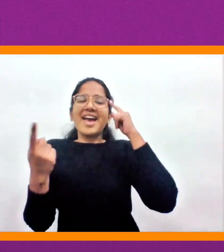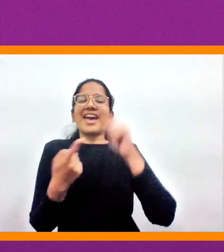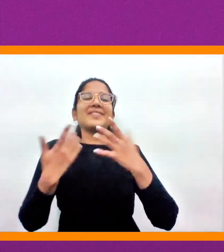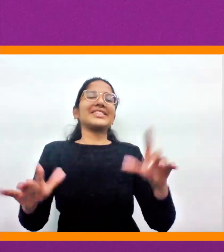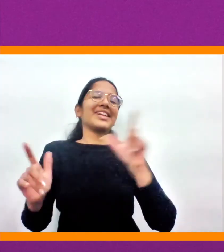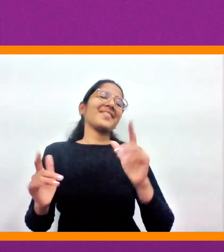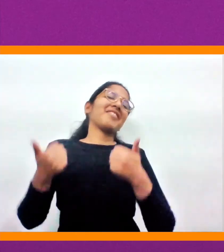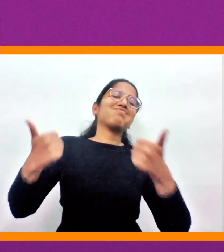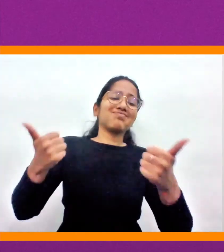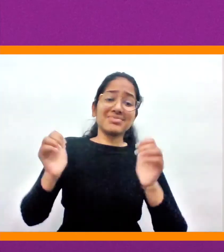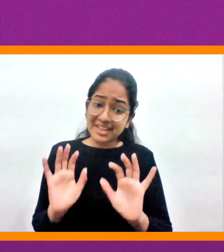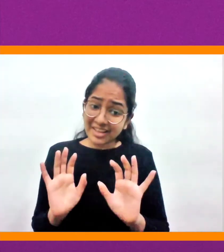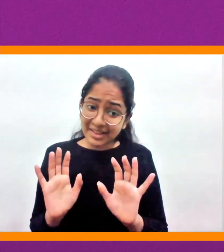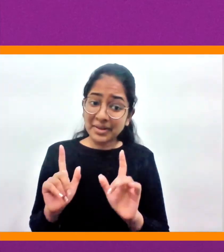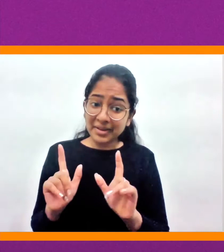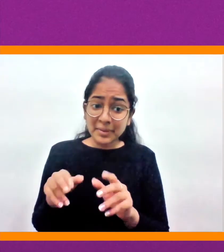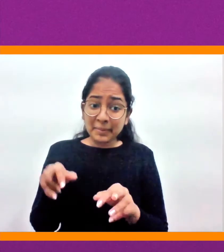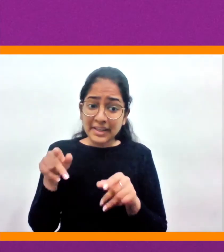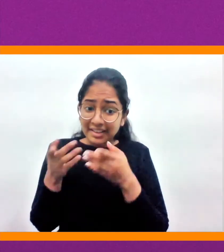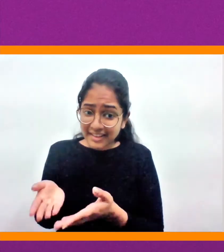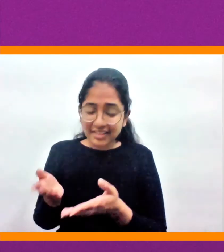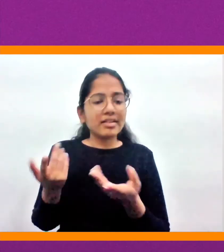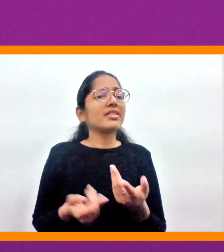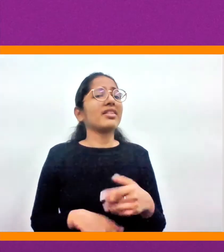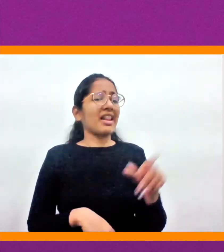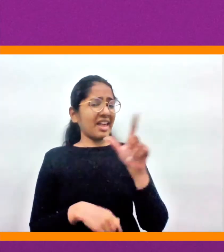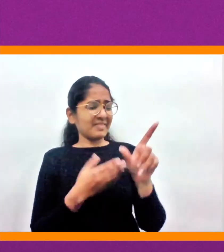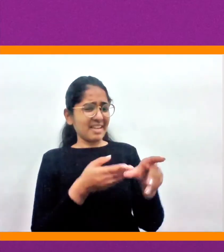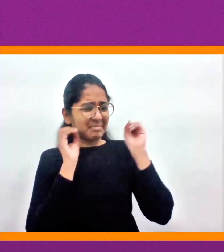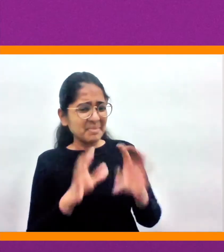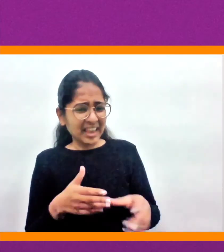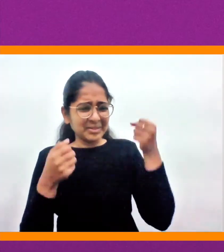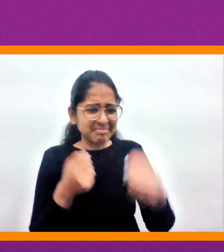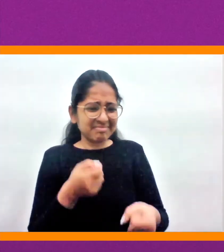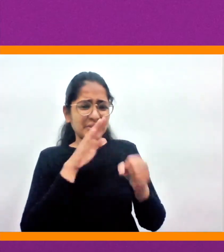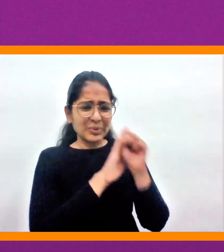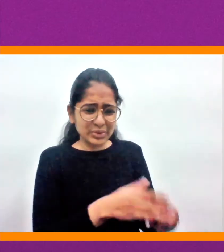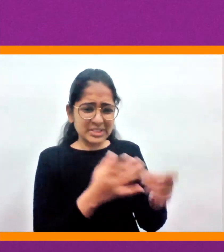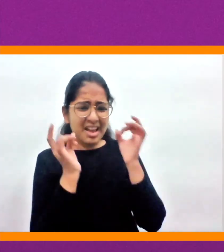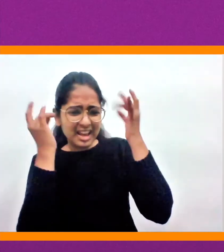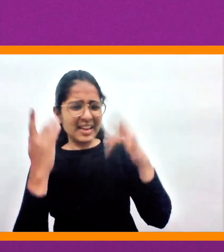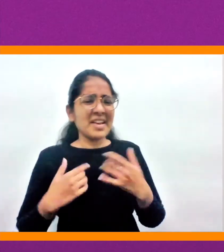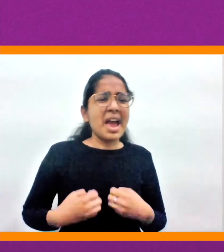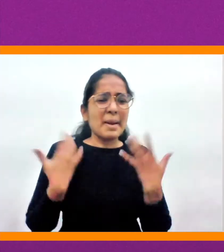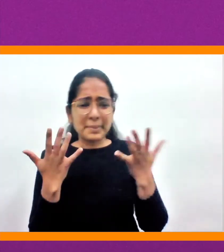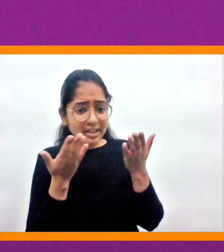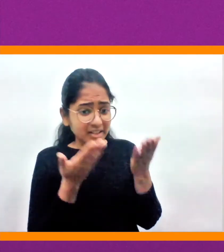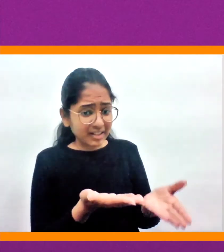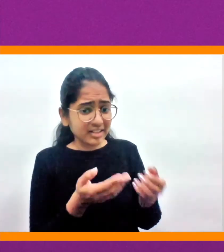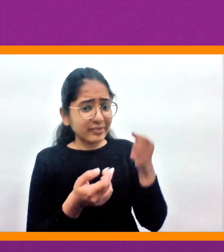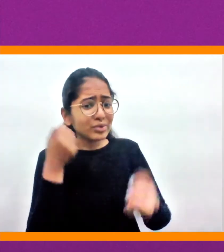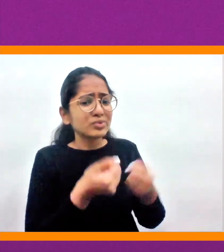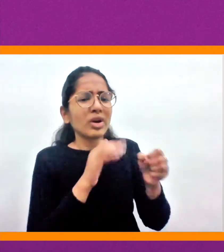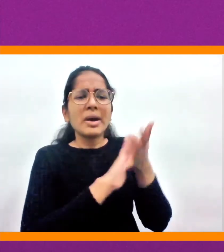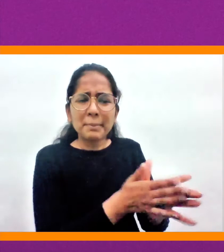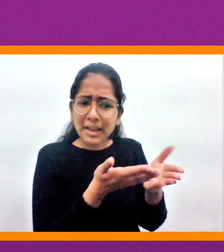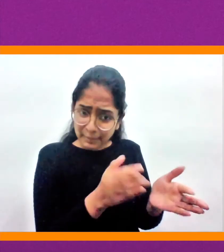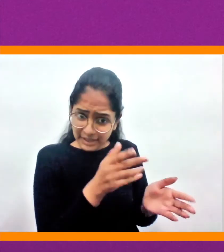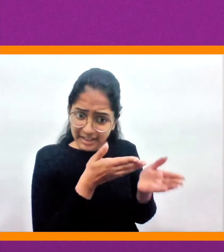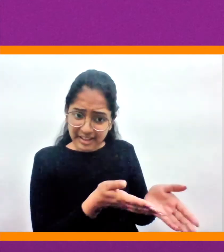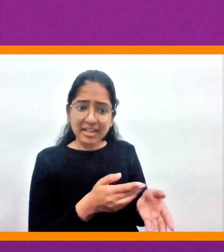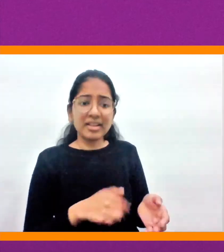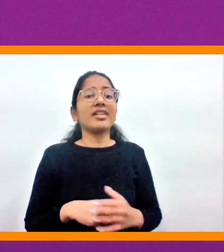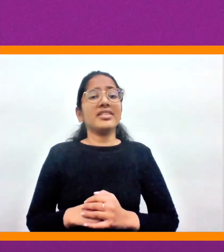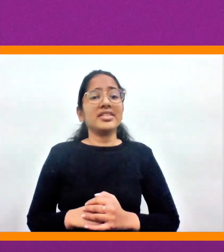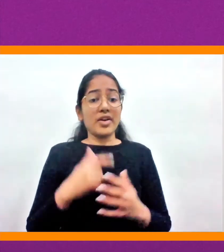consent standard with the knowledge that though sexual relationships don't always play out like that, we can still strive to